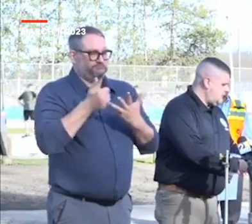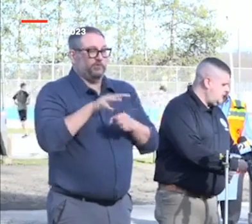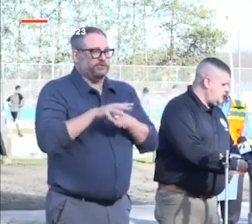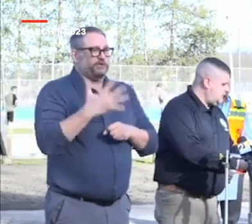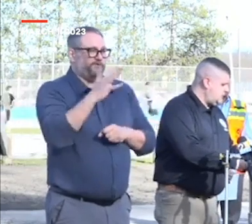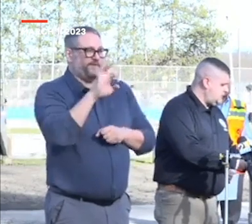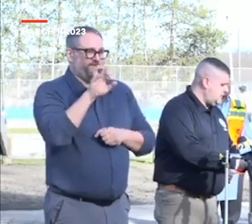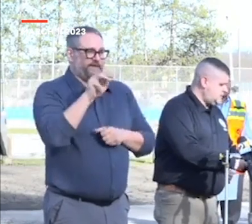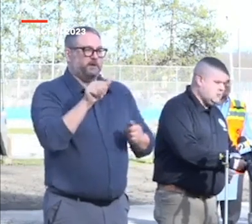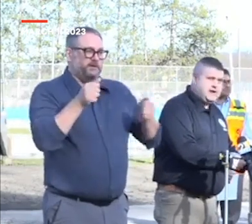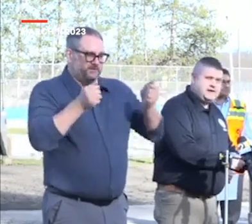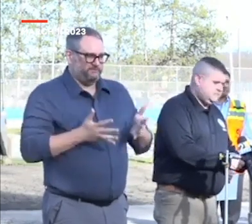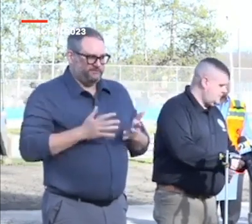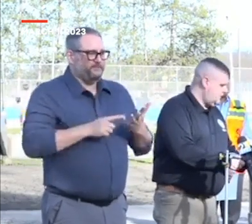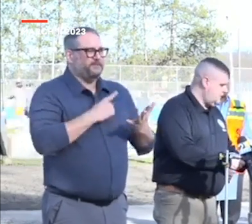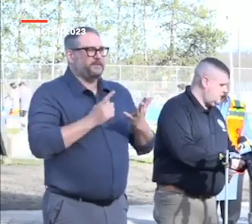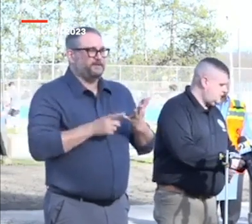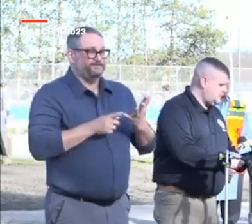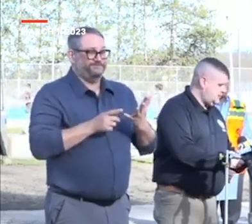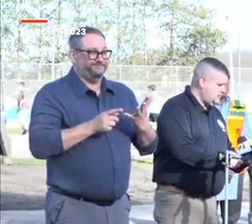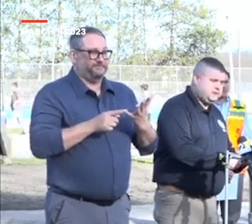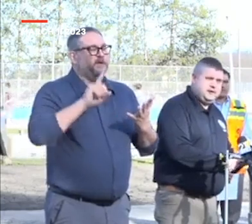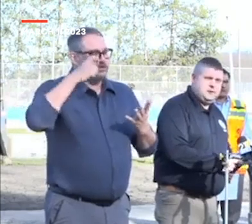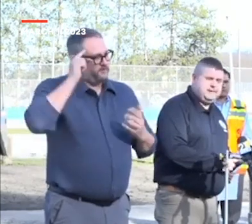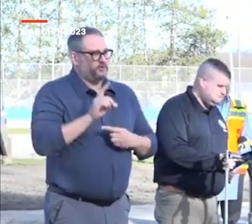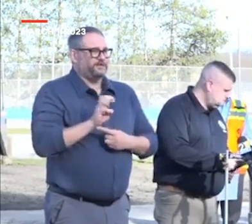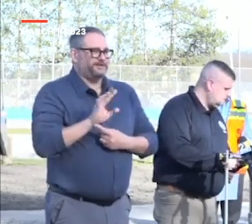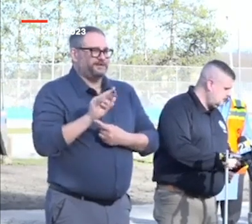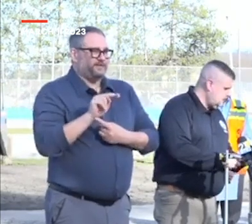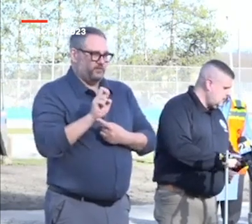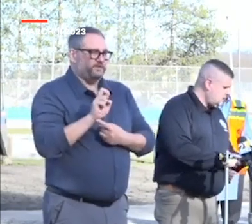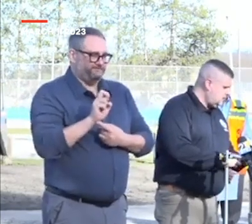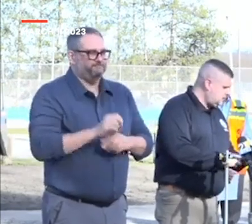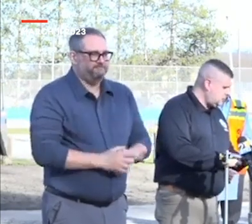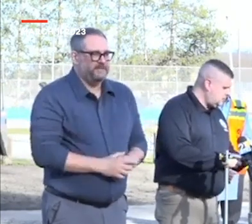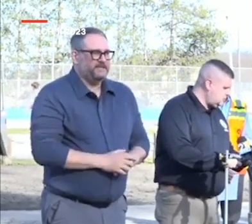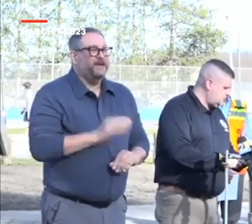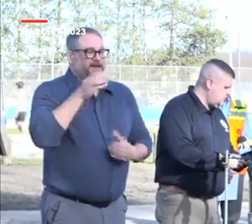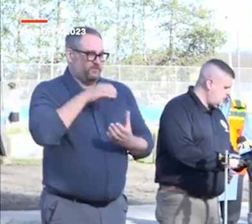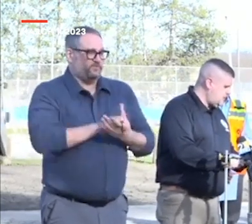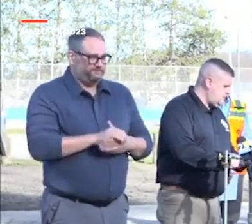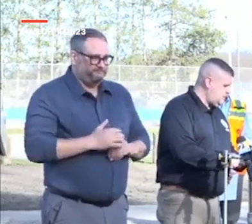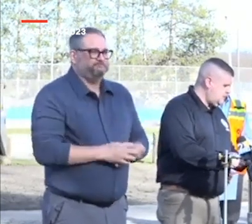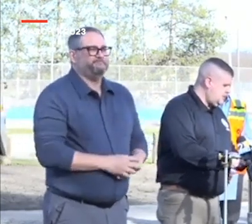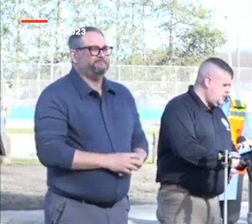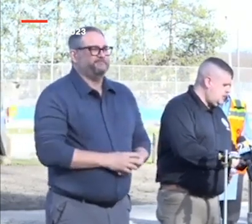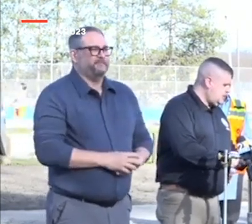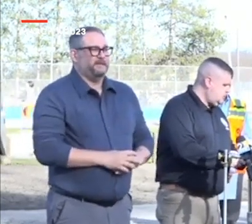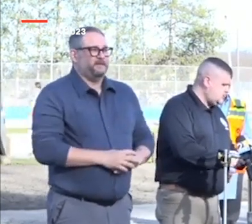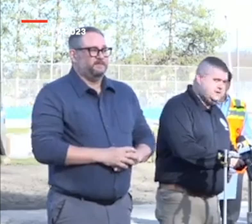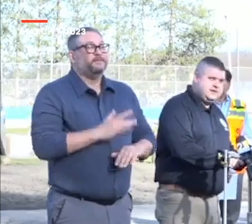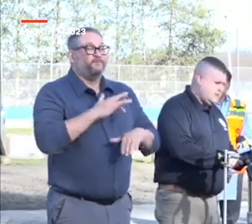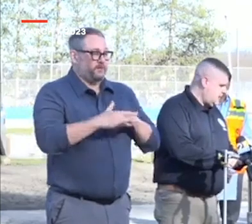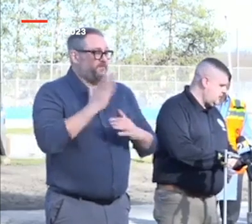and finally Governor Mike DeWine and First Lady Fran DeWine. Available for questions, we'll have